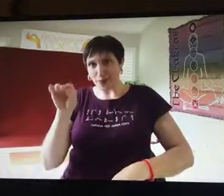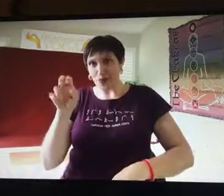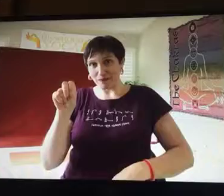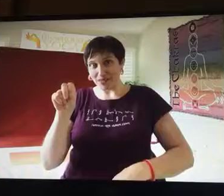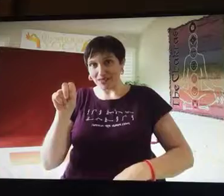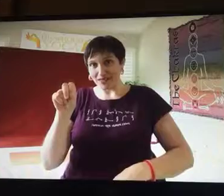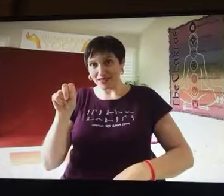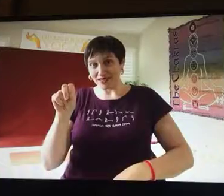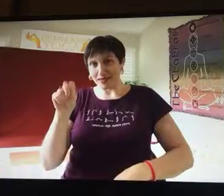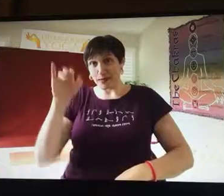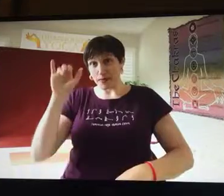through our abdomen.